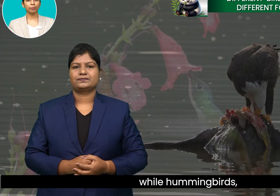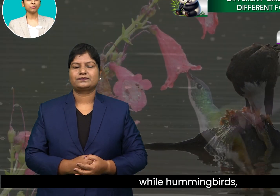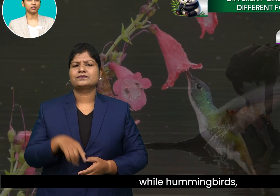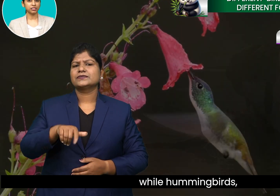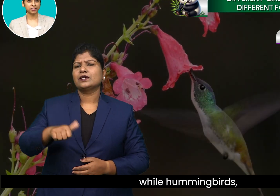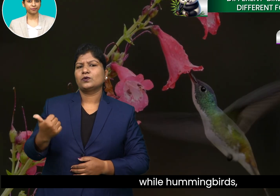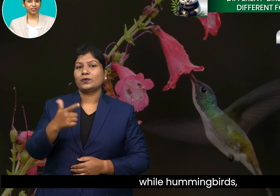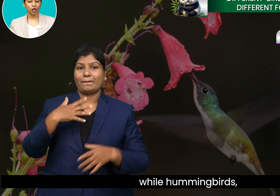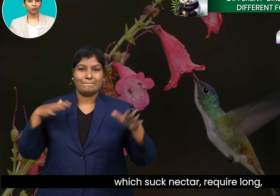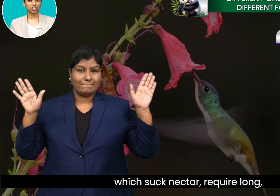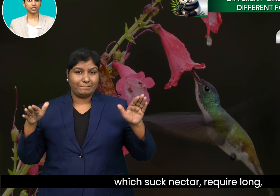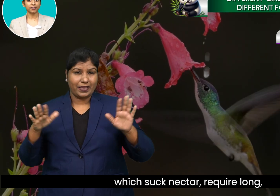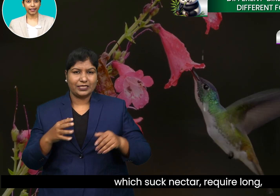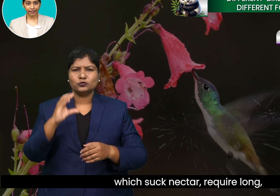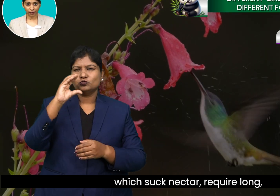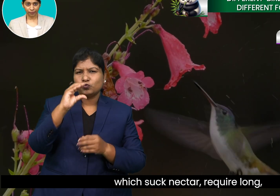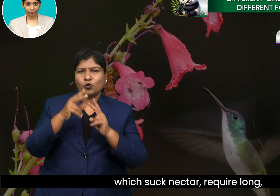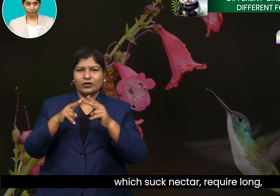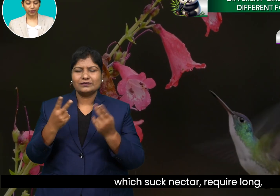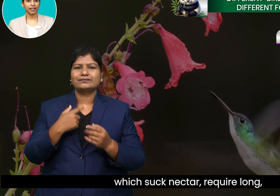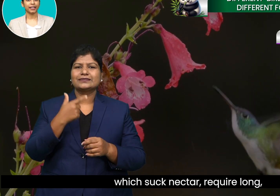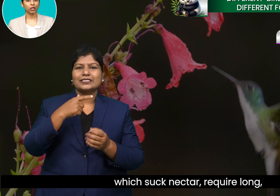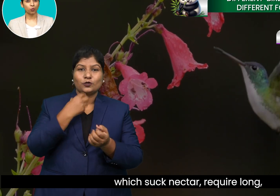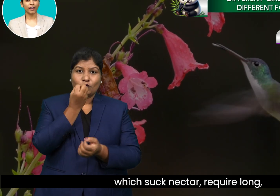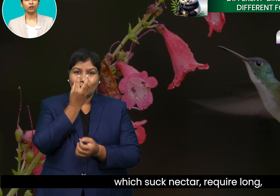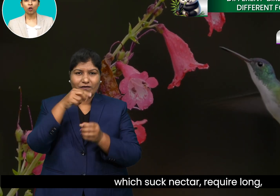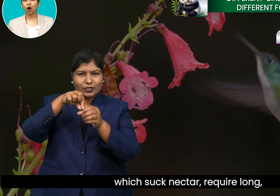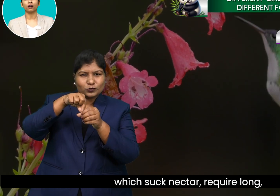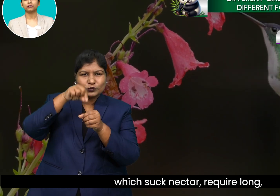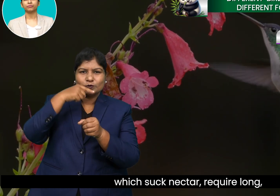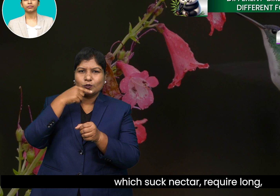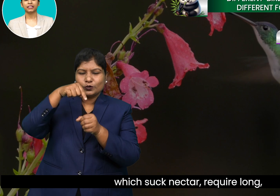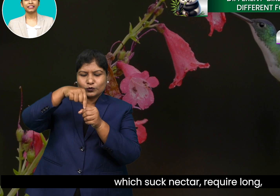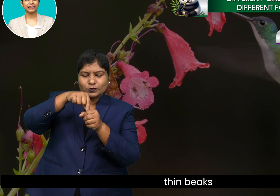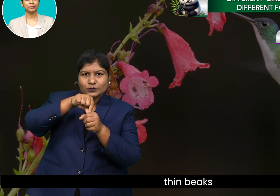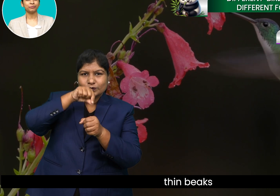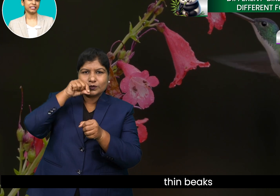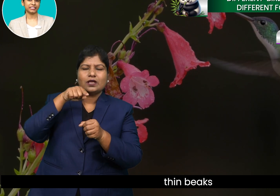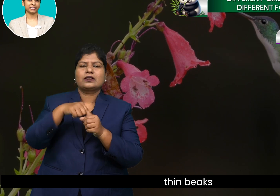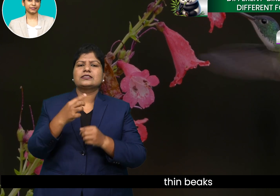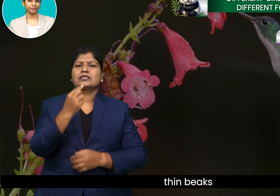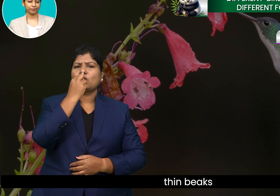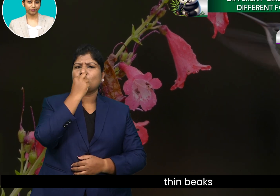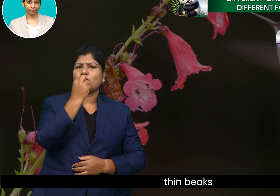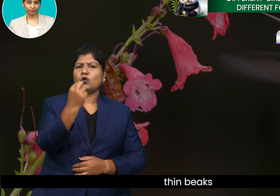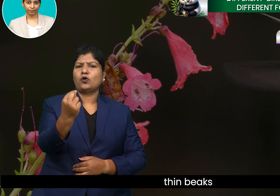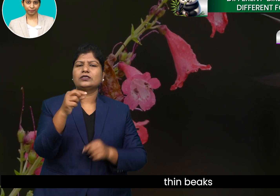While hummingbirds, which suck nectar, require long, thin beaks